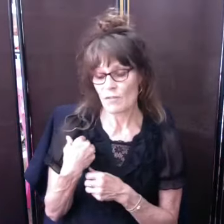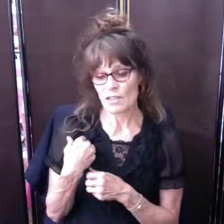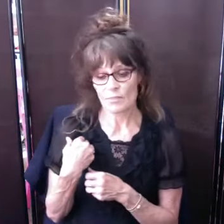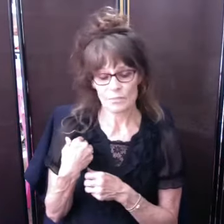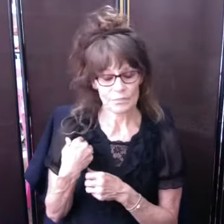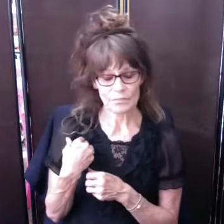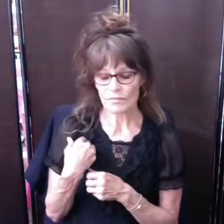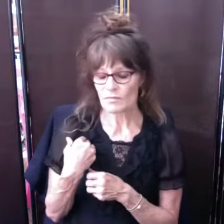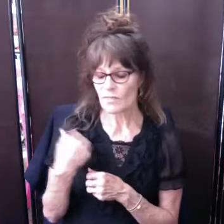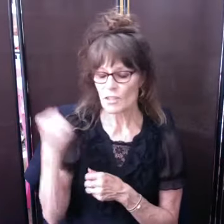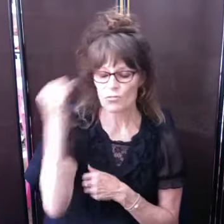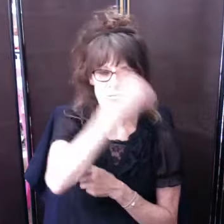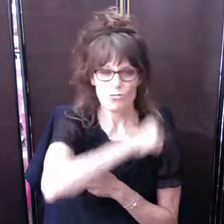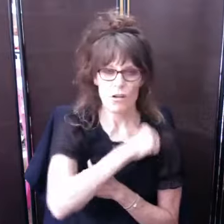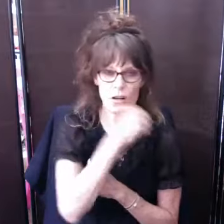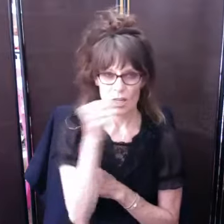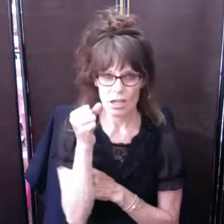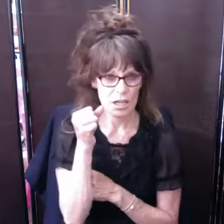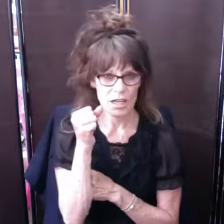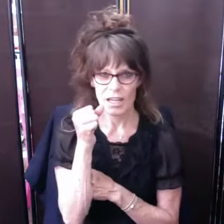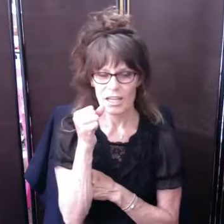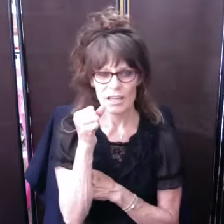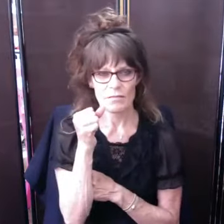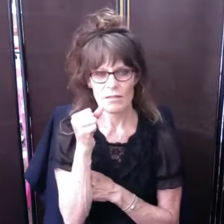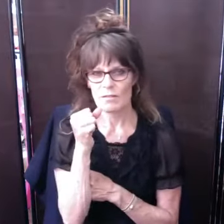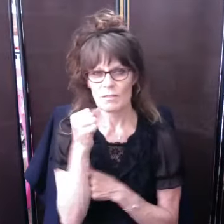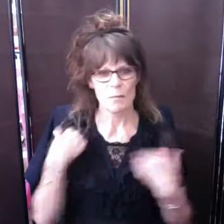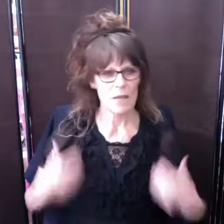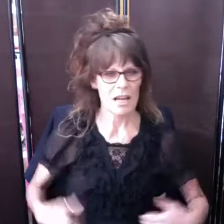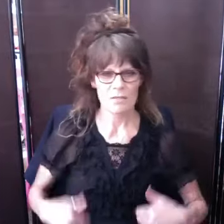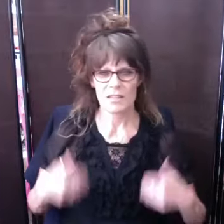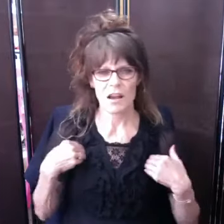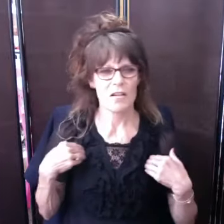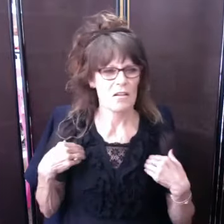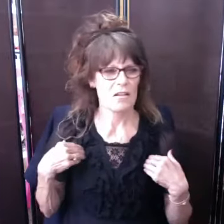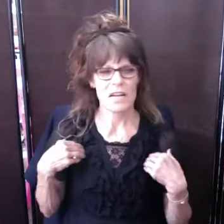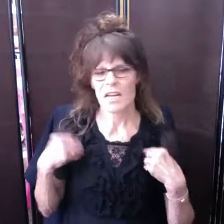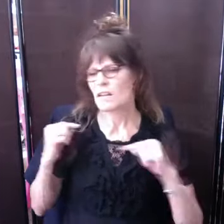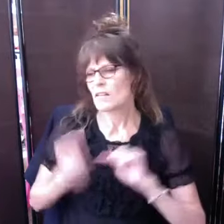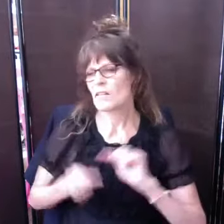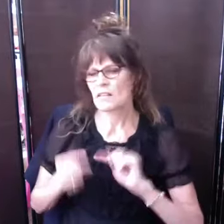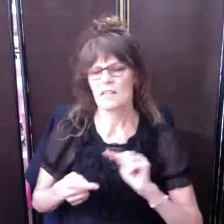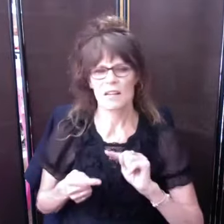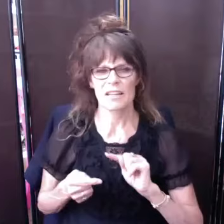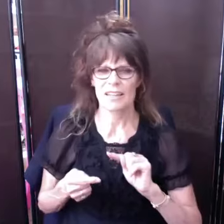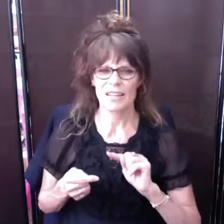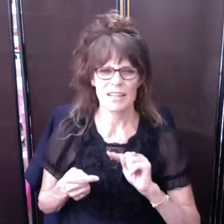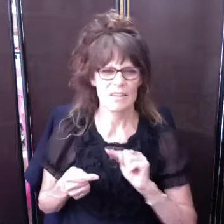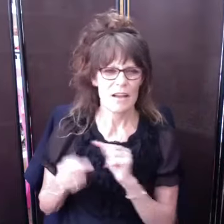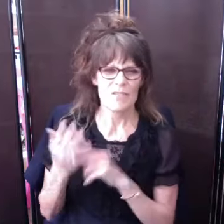already broken and battered beyond recognition. And I slammed into an iron coffee table and fought it for about 15 minutes. And it just